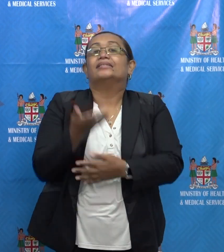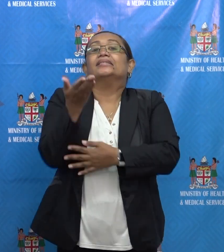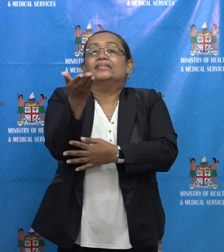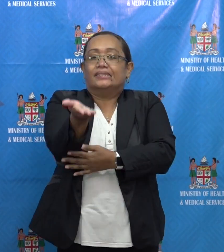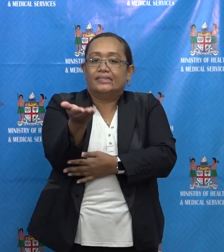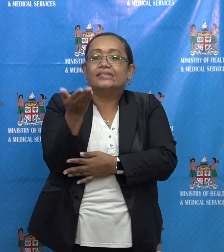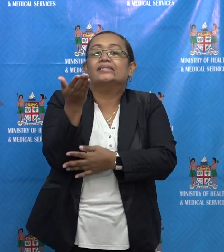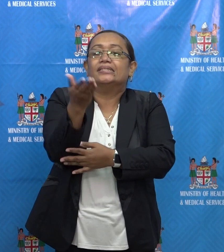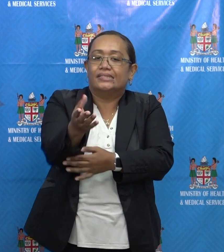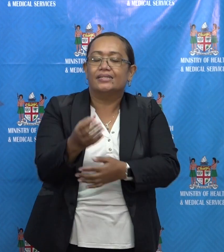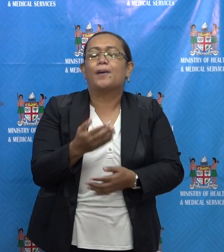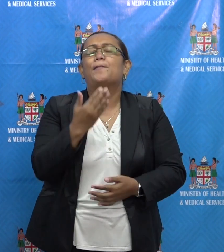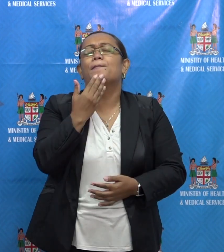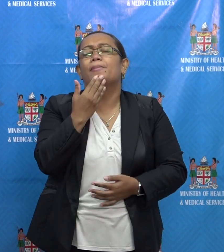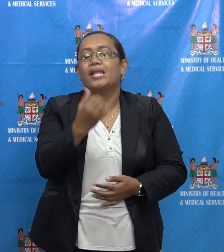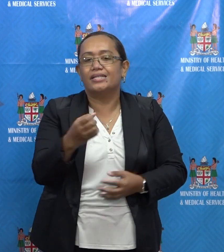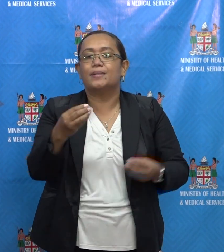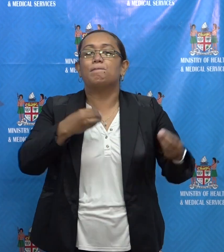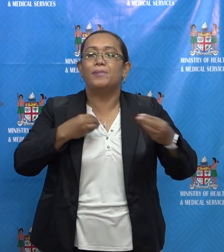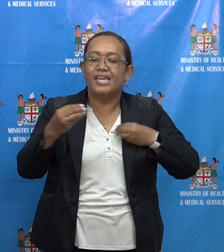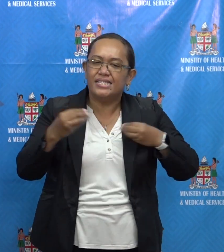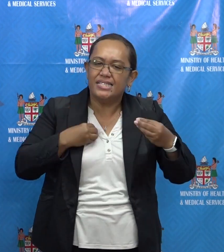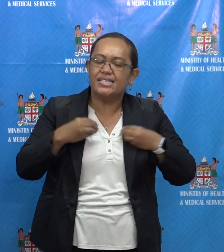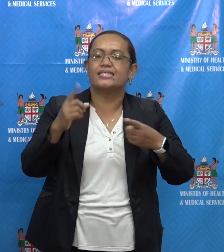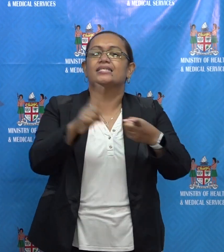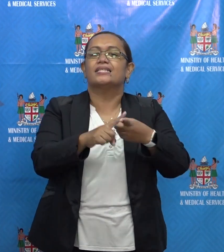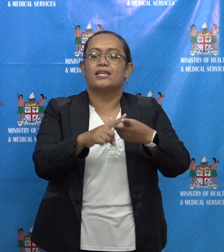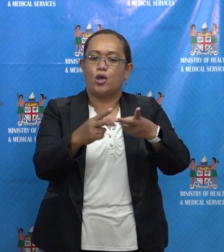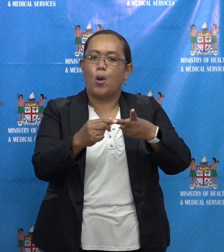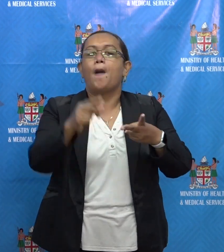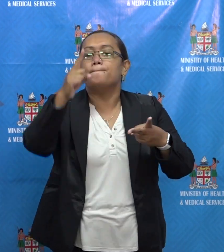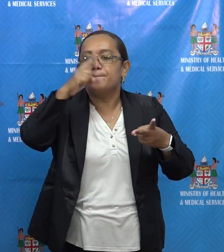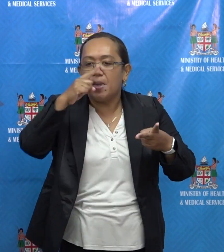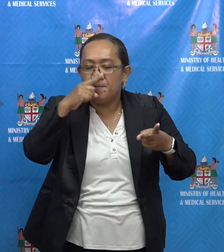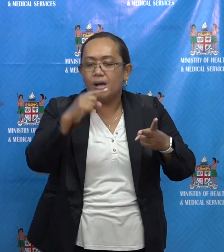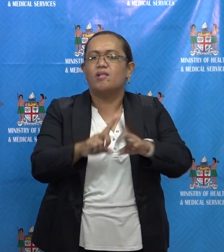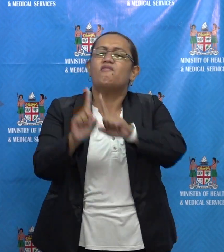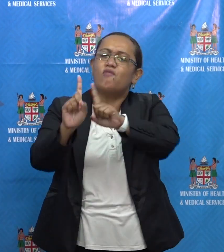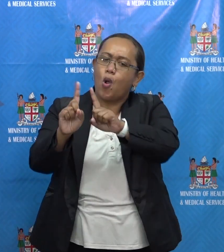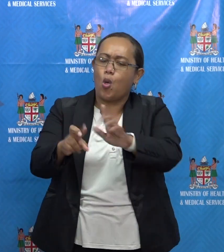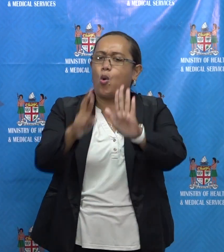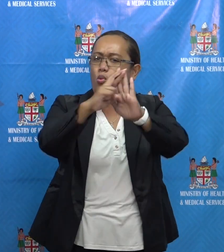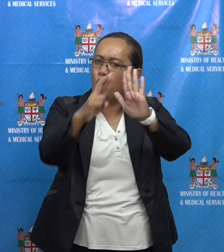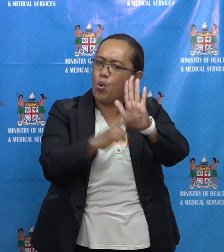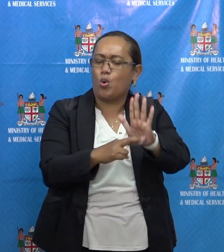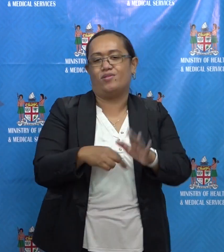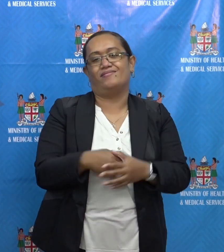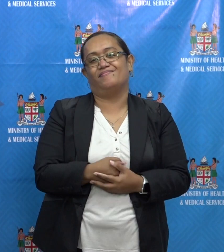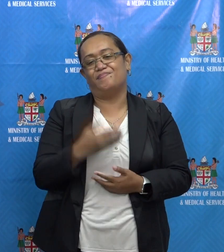asking all our business houses to please implement those COVID safe measures.